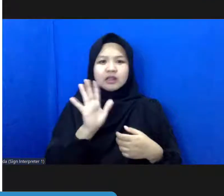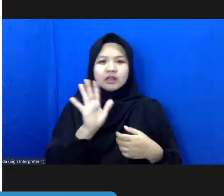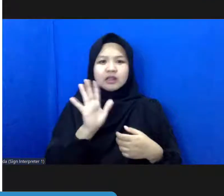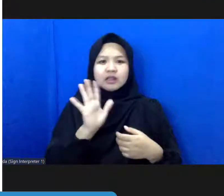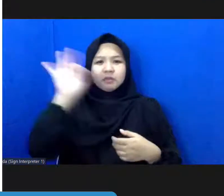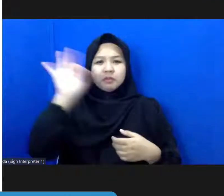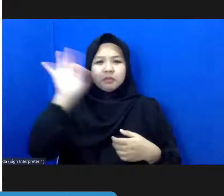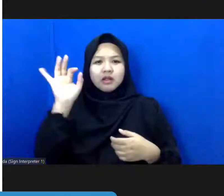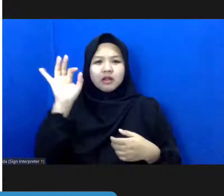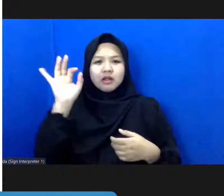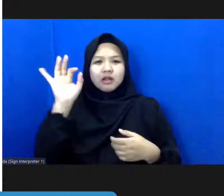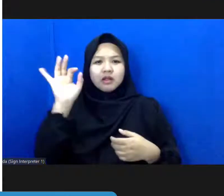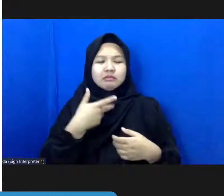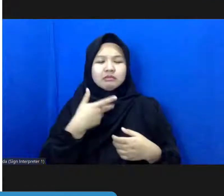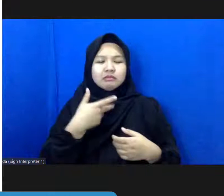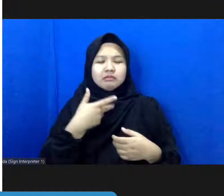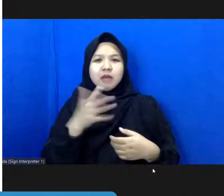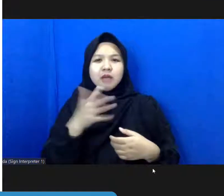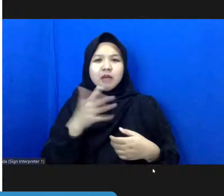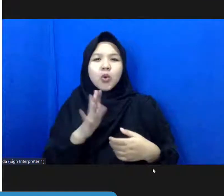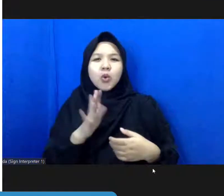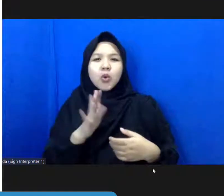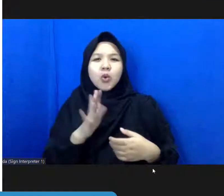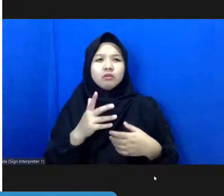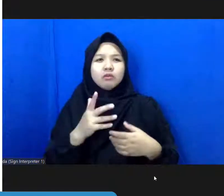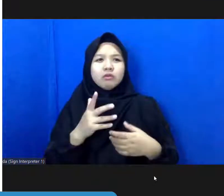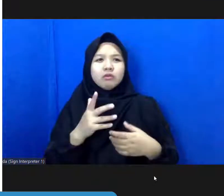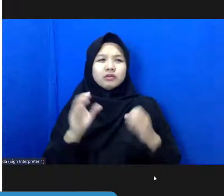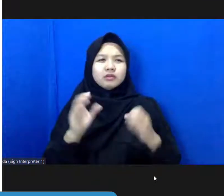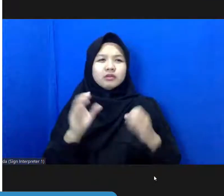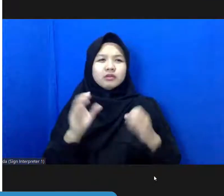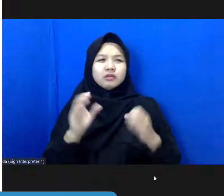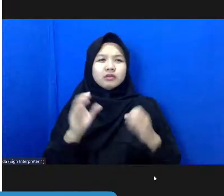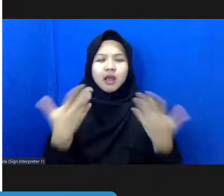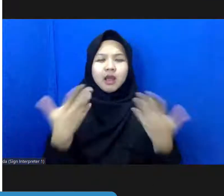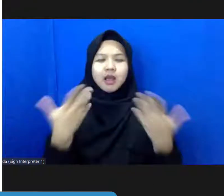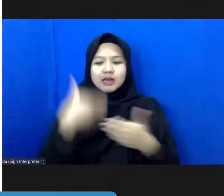expect what will happen, because everything will be very